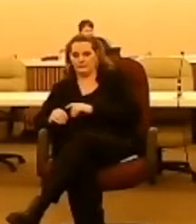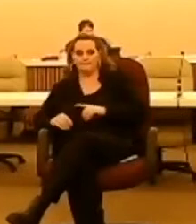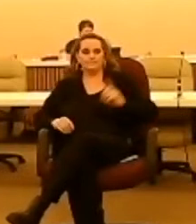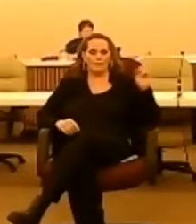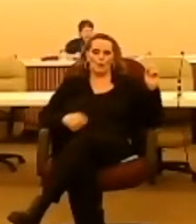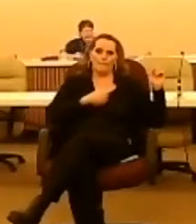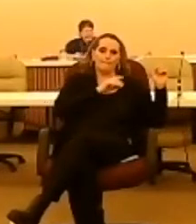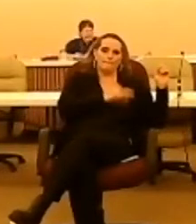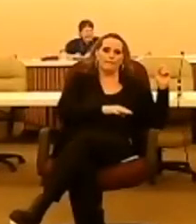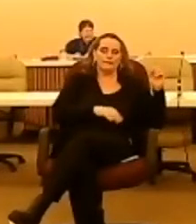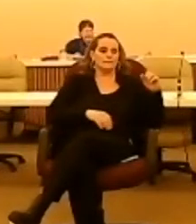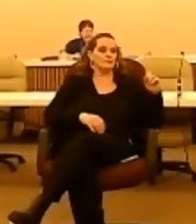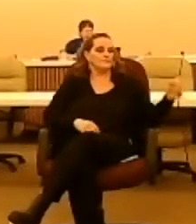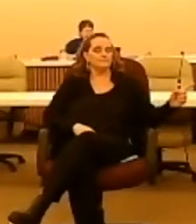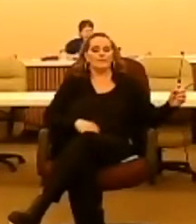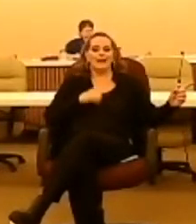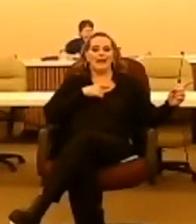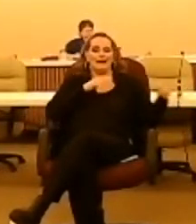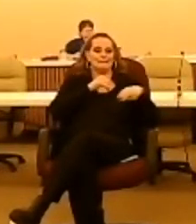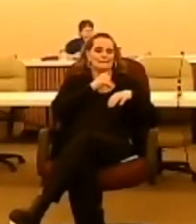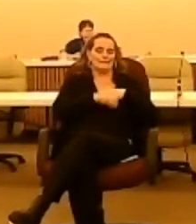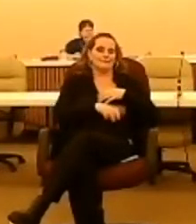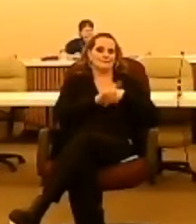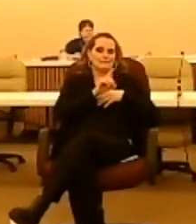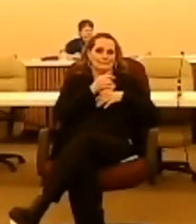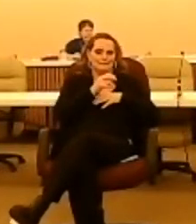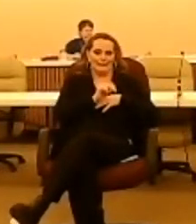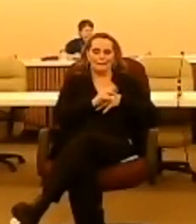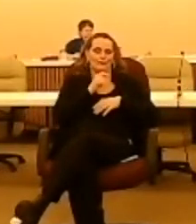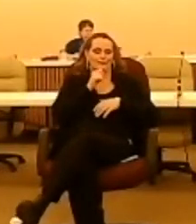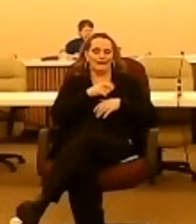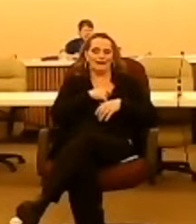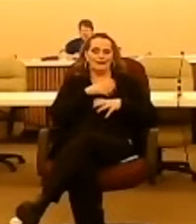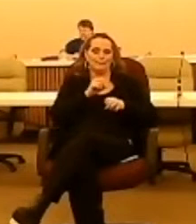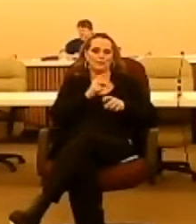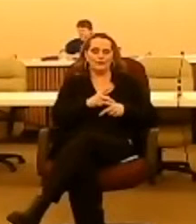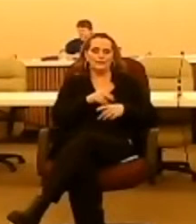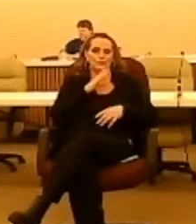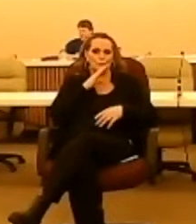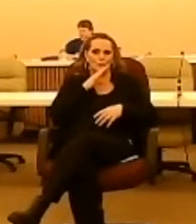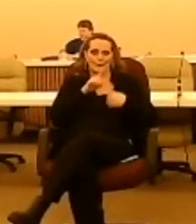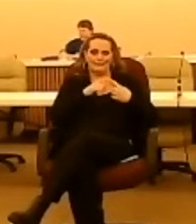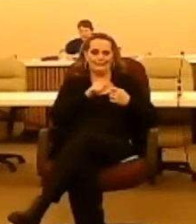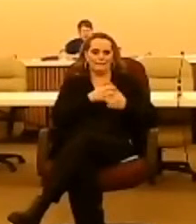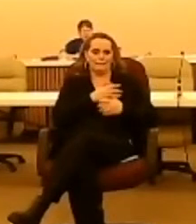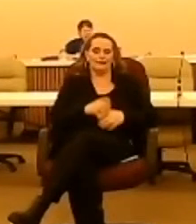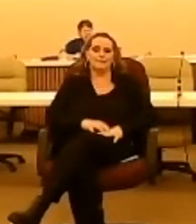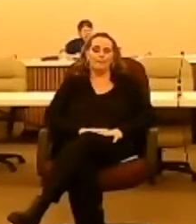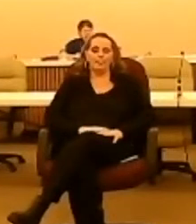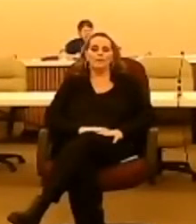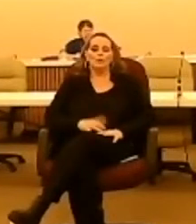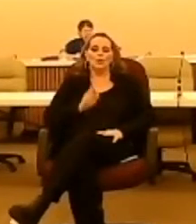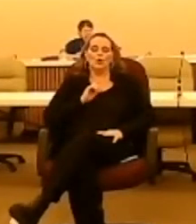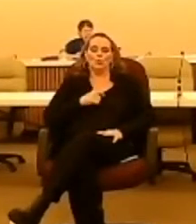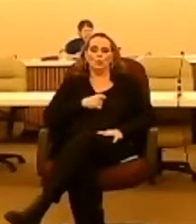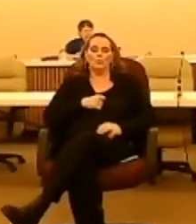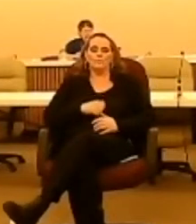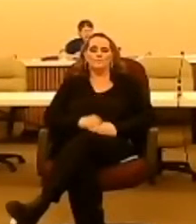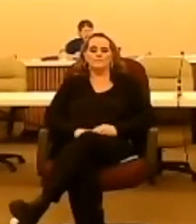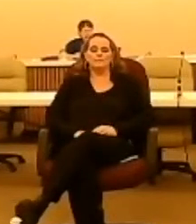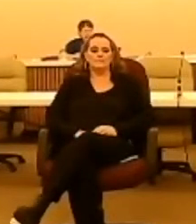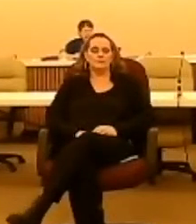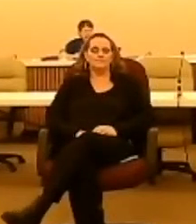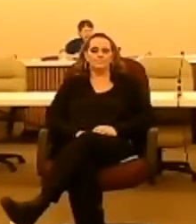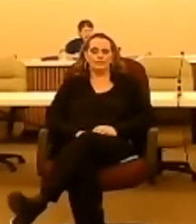to Don. He and I haven't had a chance to talk on it because we were going through all of the resolutions that had to get fixed up for today,